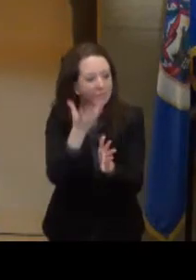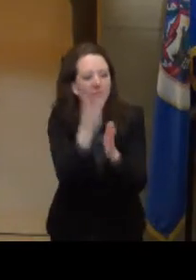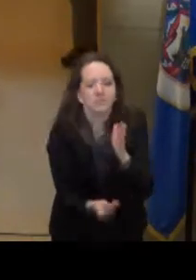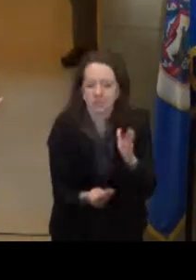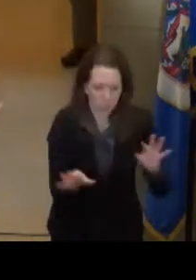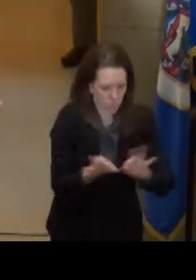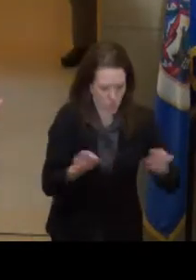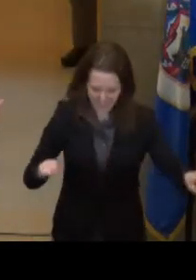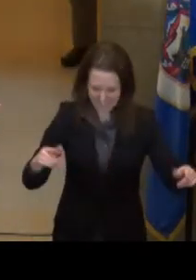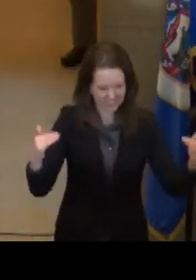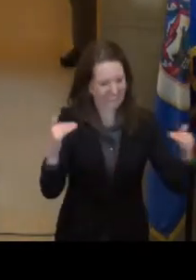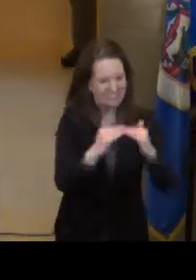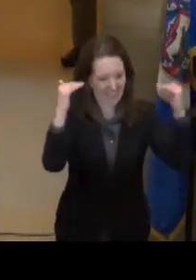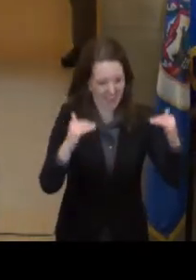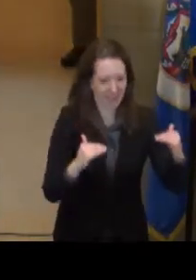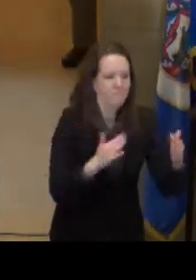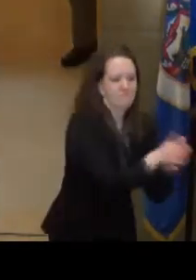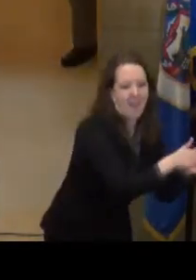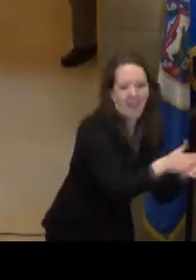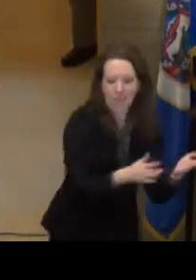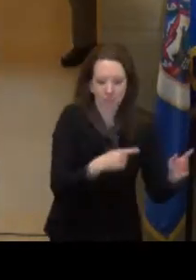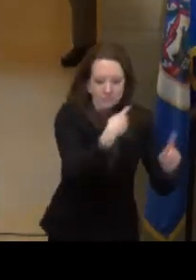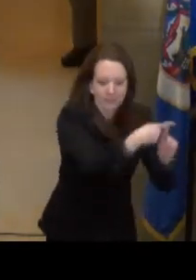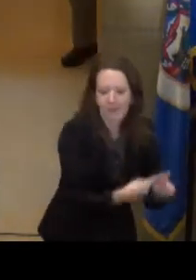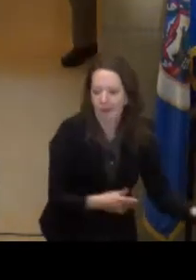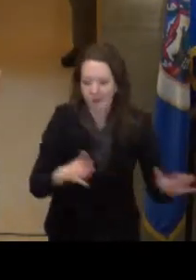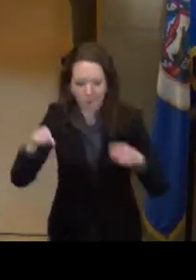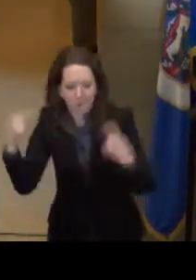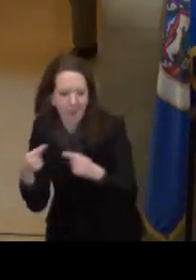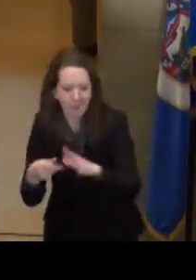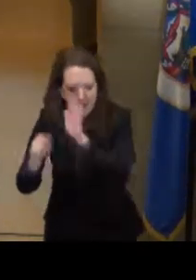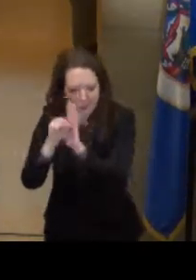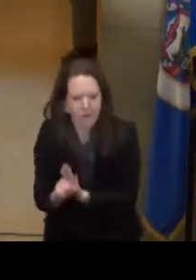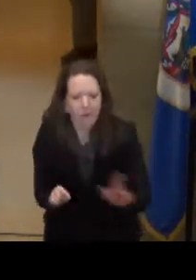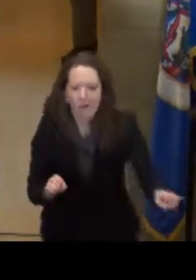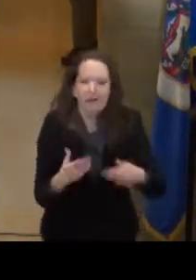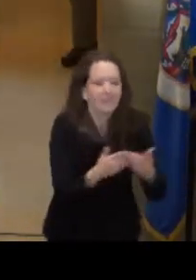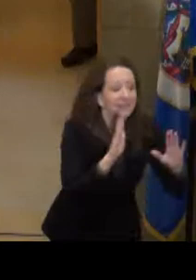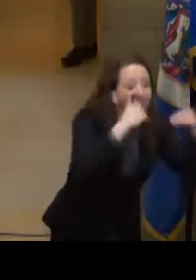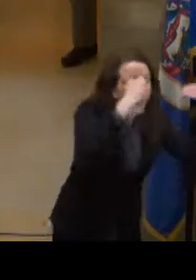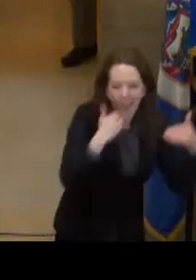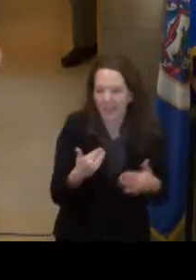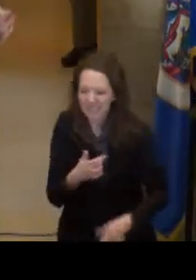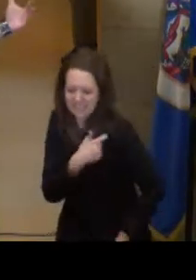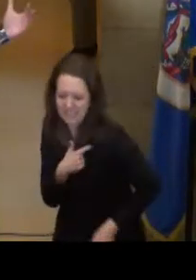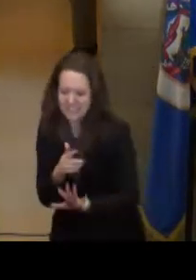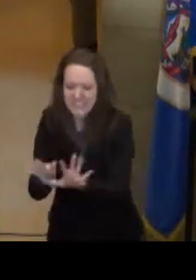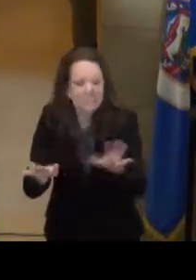Amount, the passion and the pain, the smiles and the scars, whether you lost